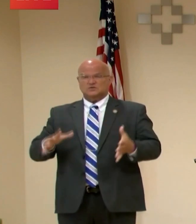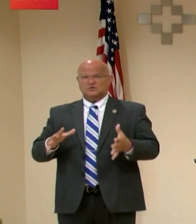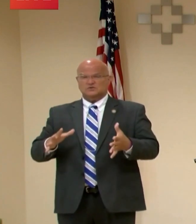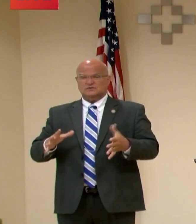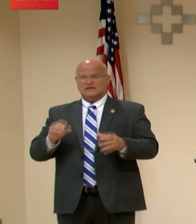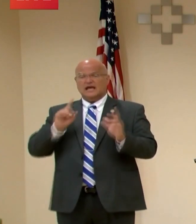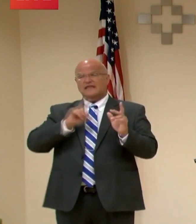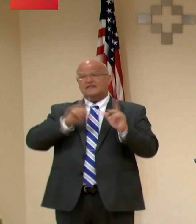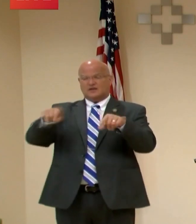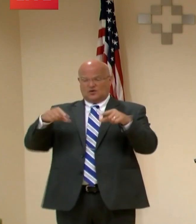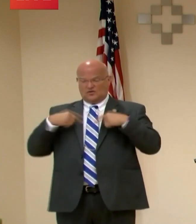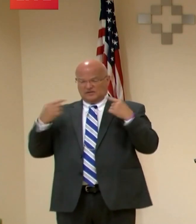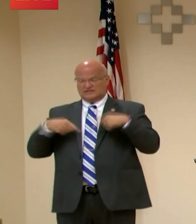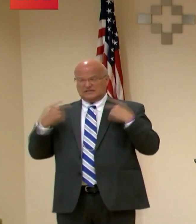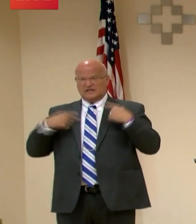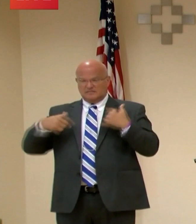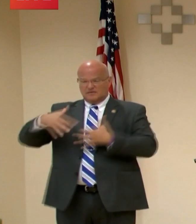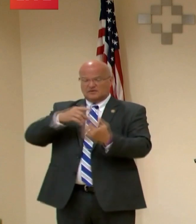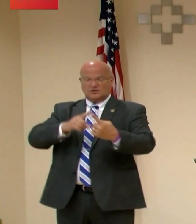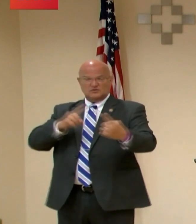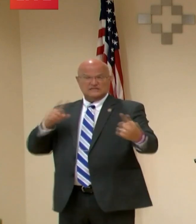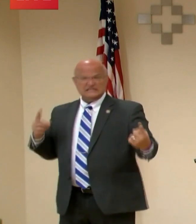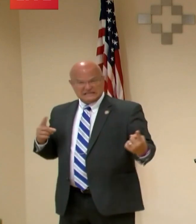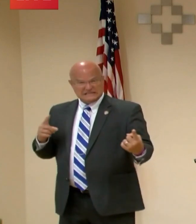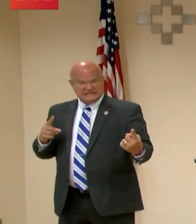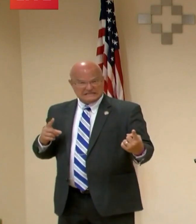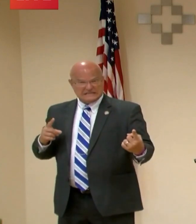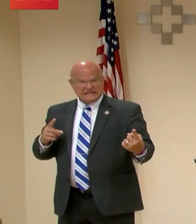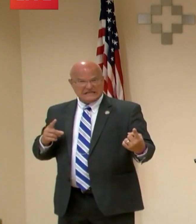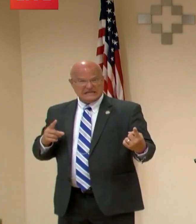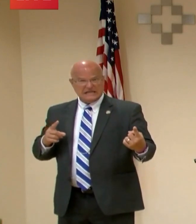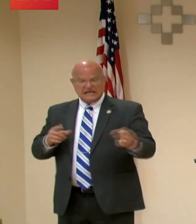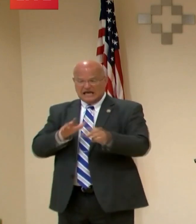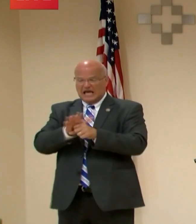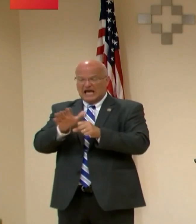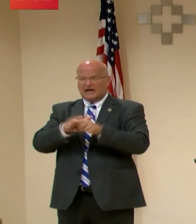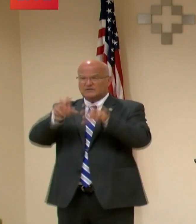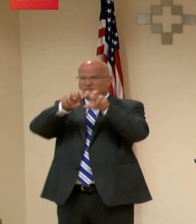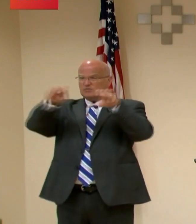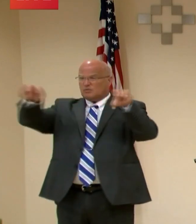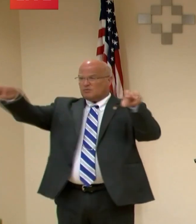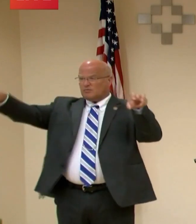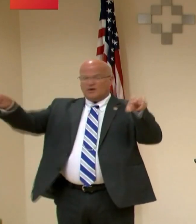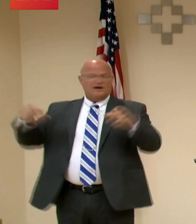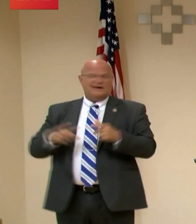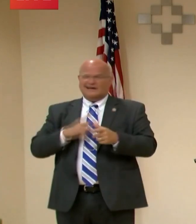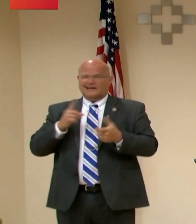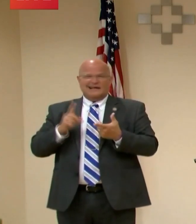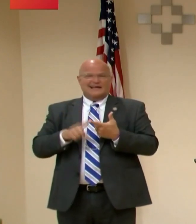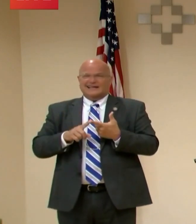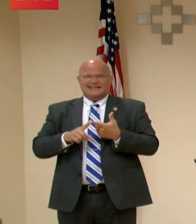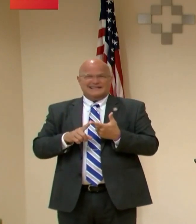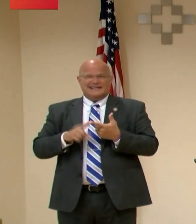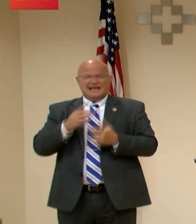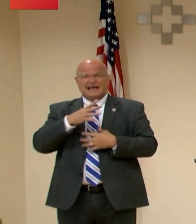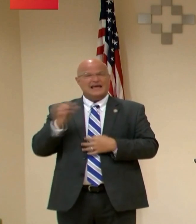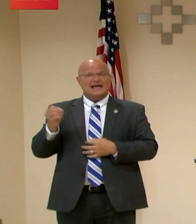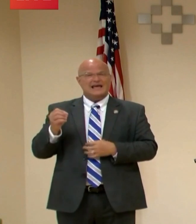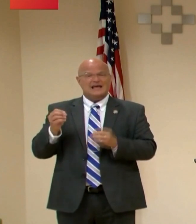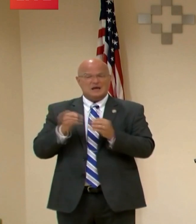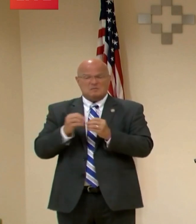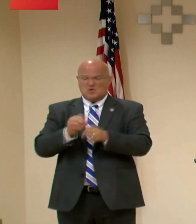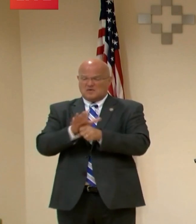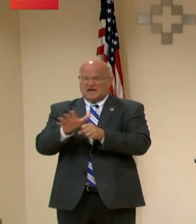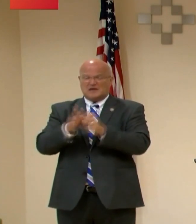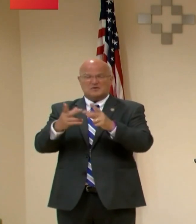them in the gymnasium so they can socially distance adequately, then and there's a more